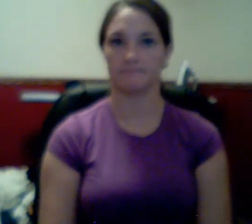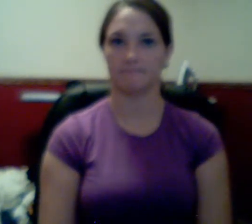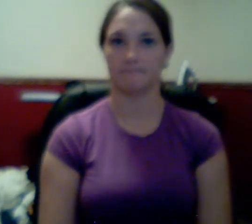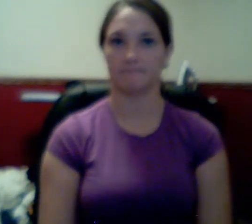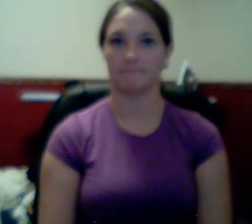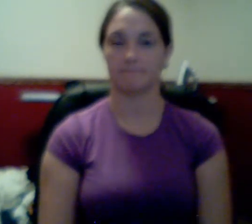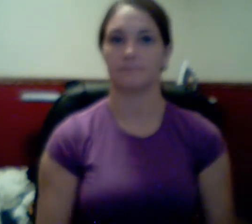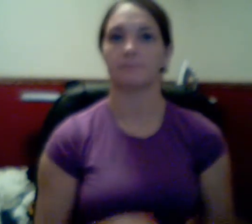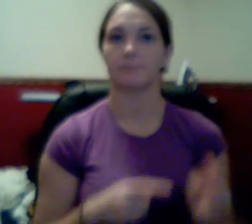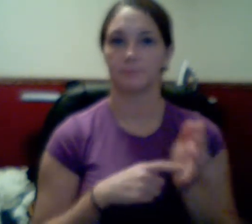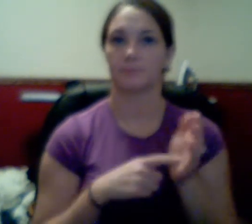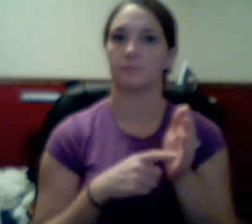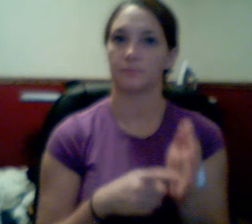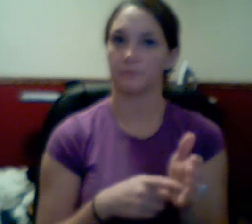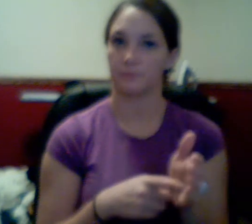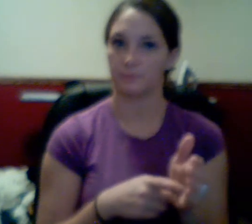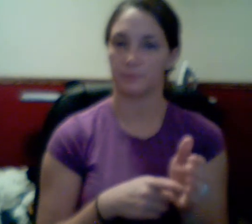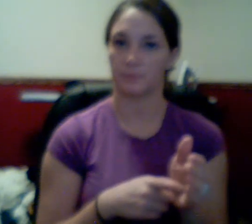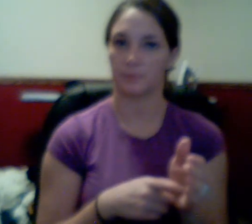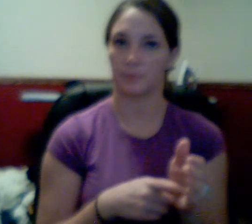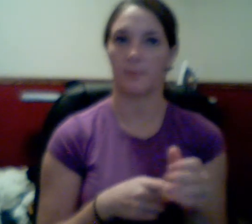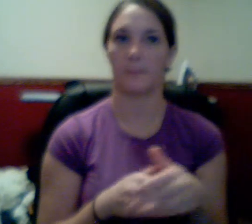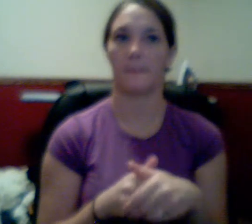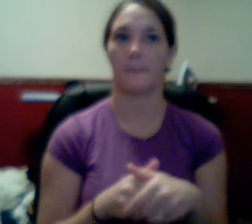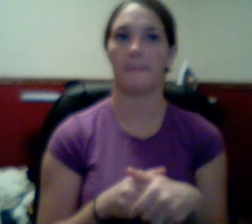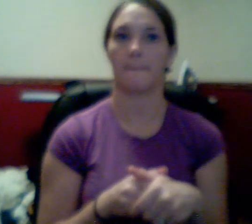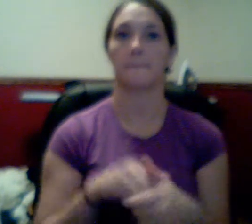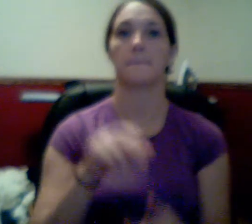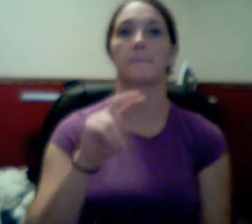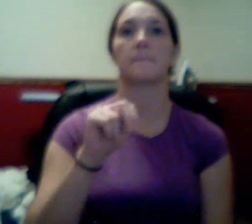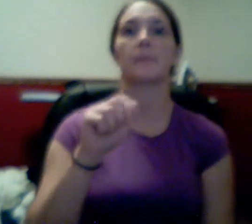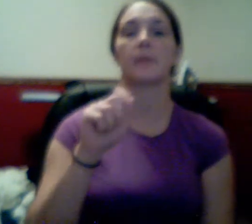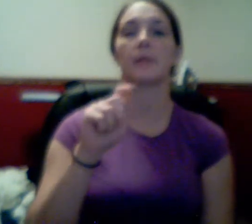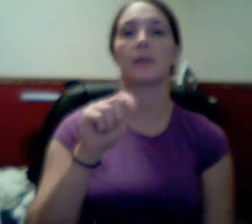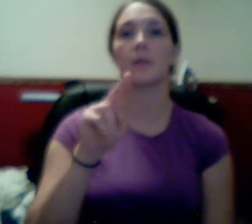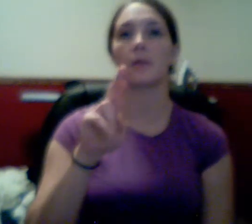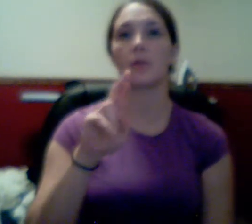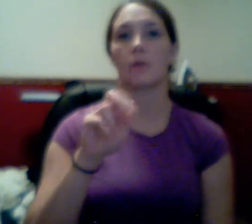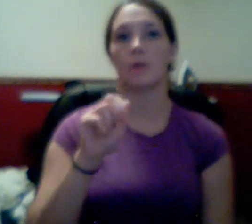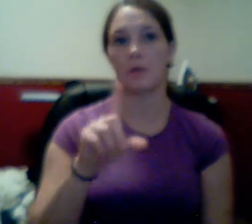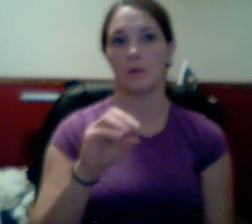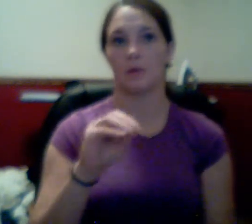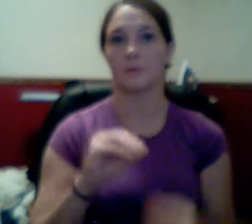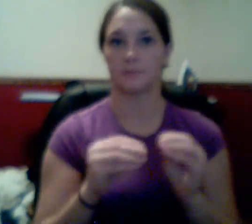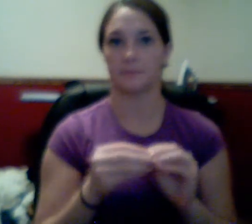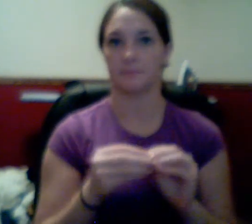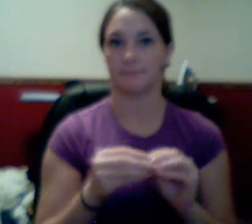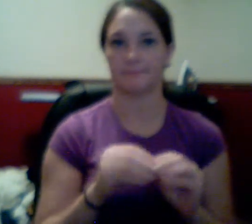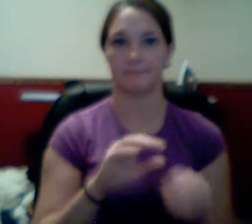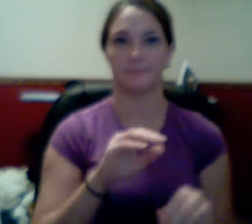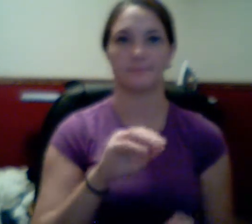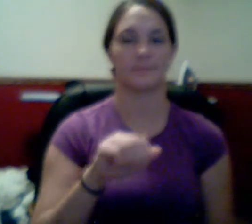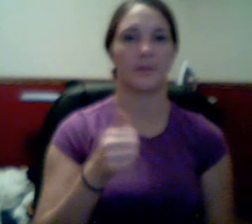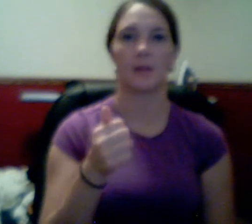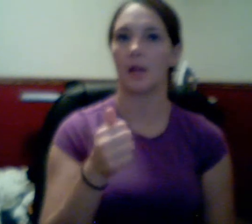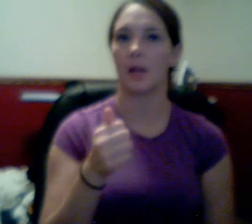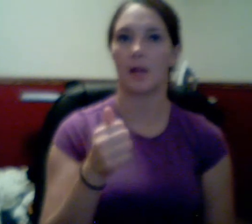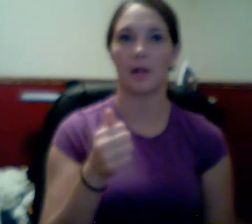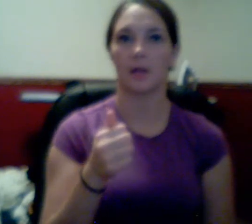First off, if you want to just type in natural numbers, all you really need to do is just type any of the number keys. That's pretty straightforward, pretty